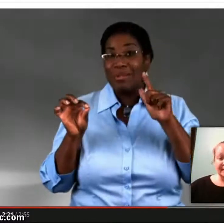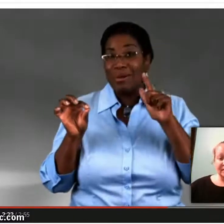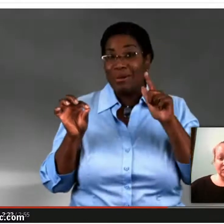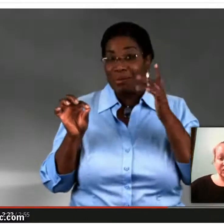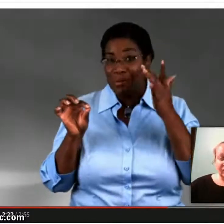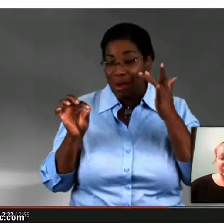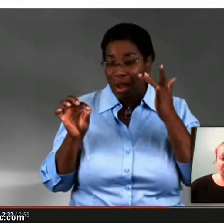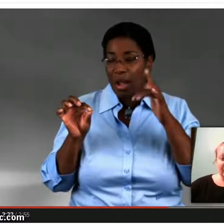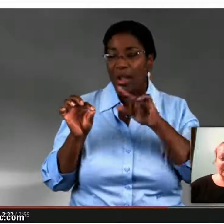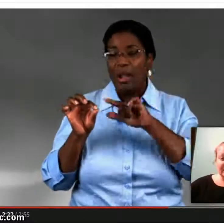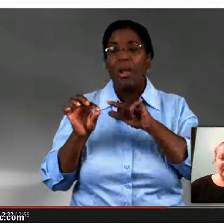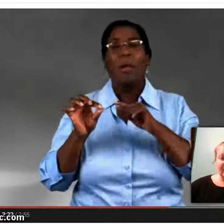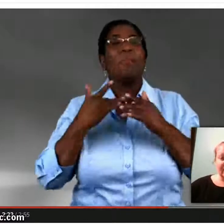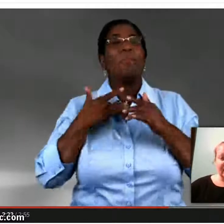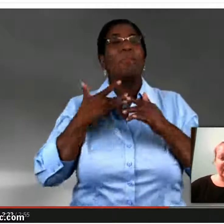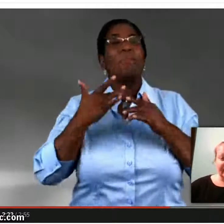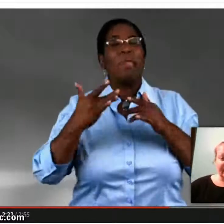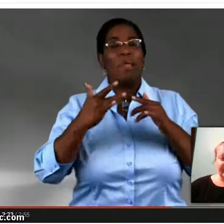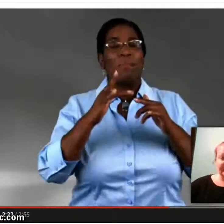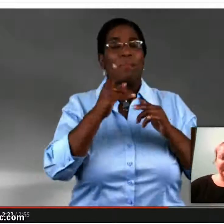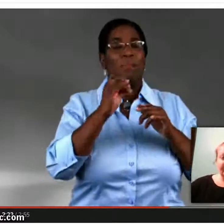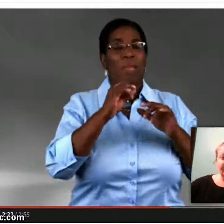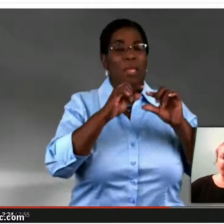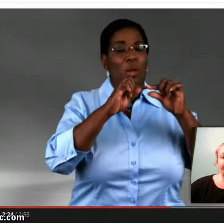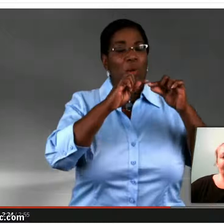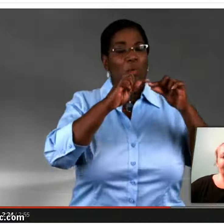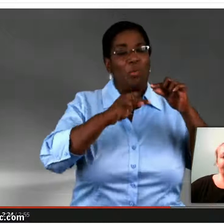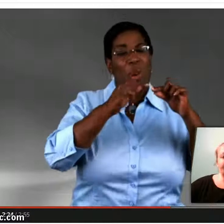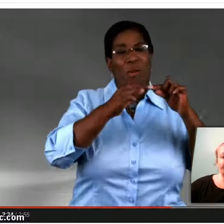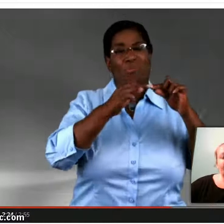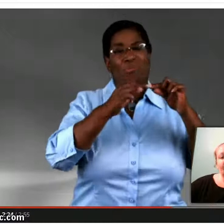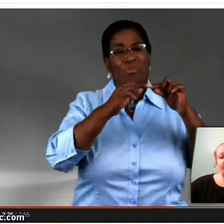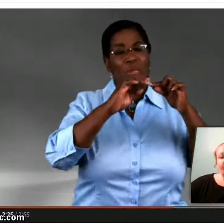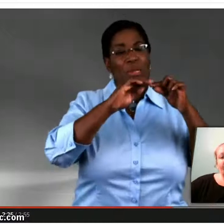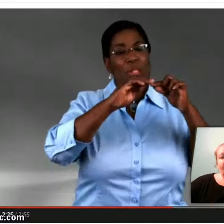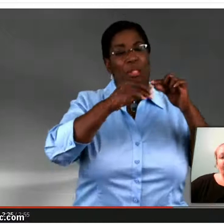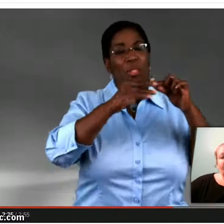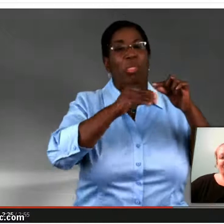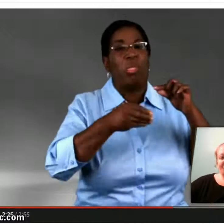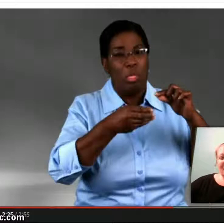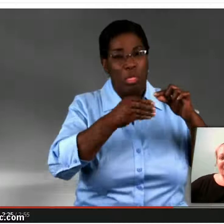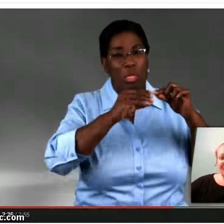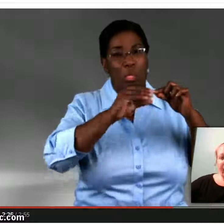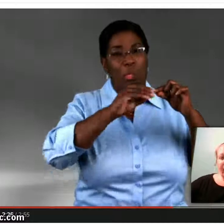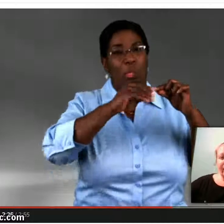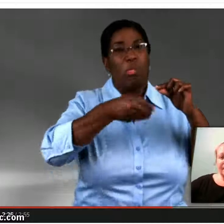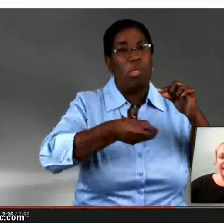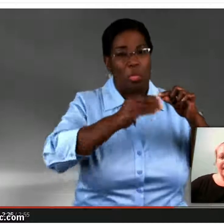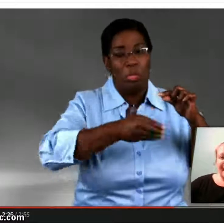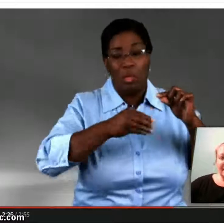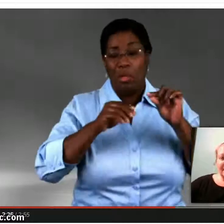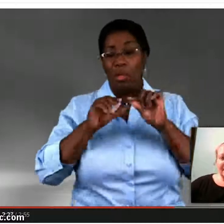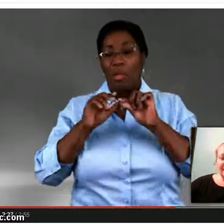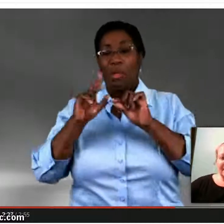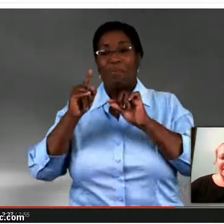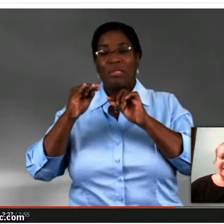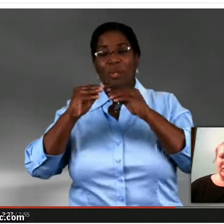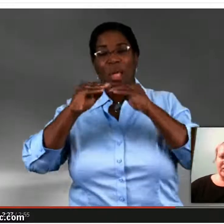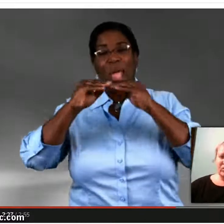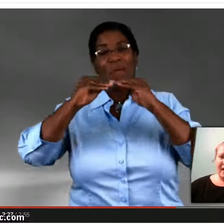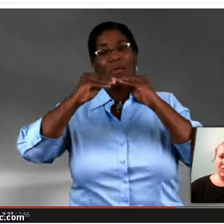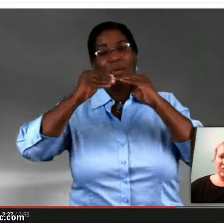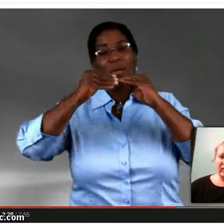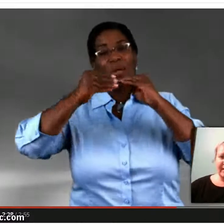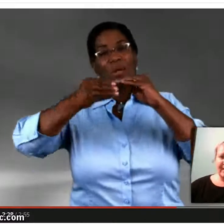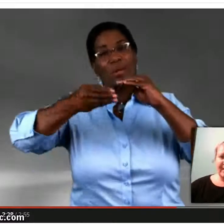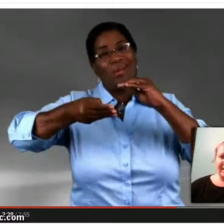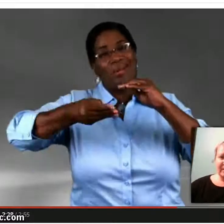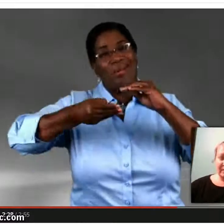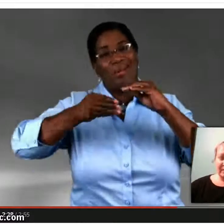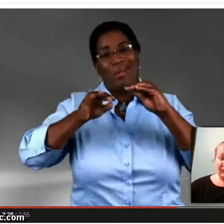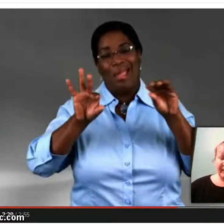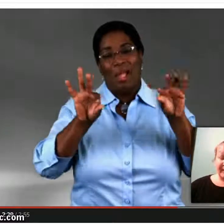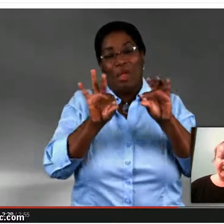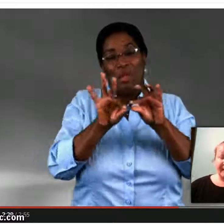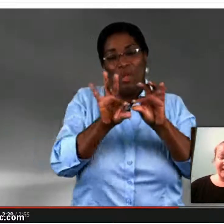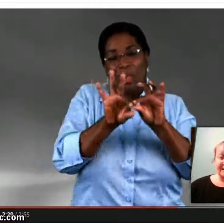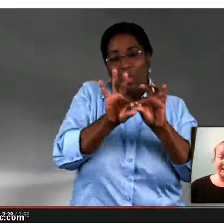and scrunch it towards the middle of it. The reason why we use a pencil is if you try rolling it without the